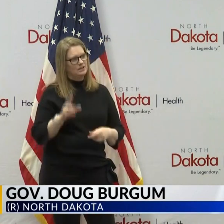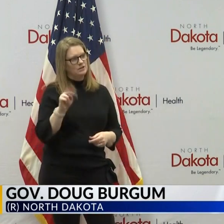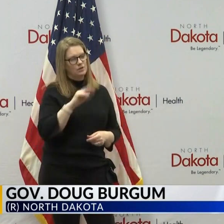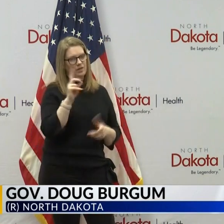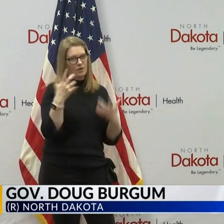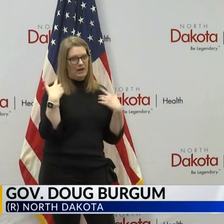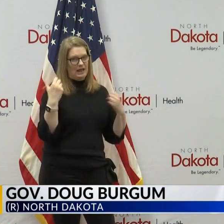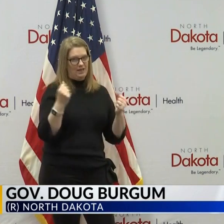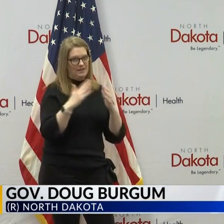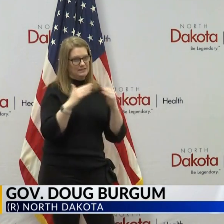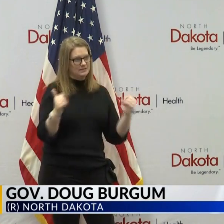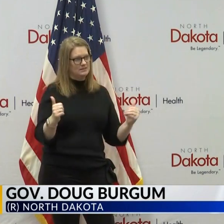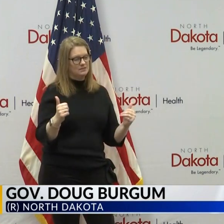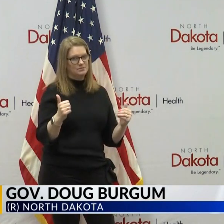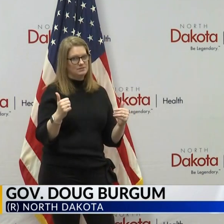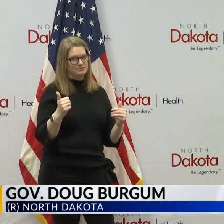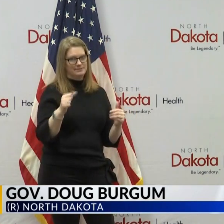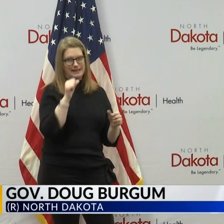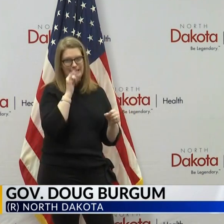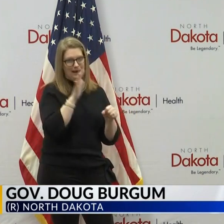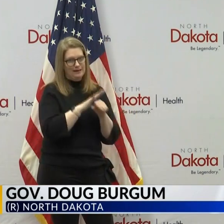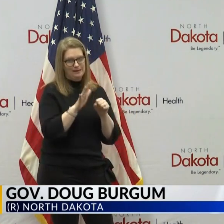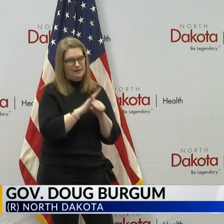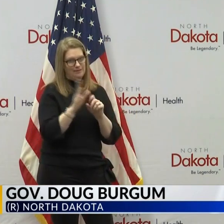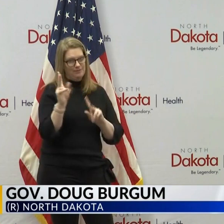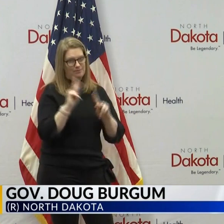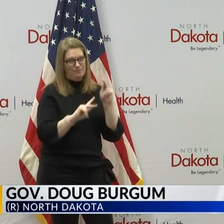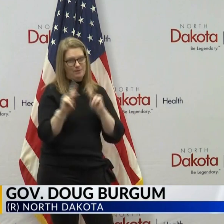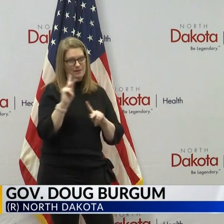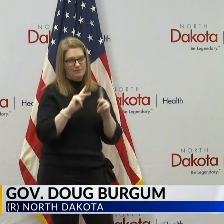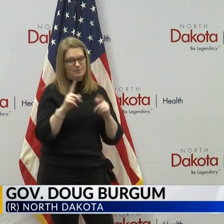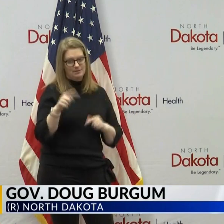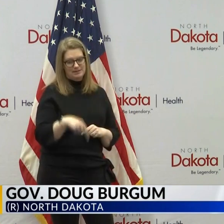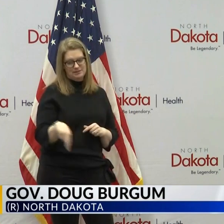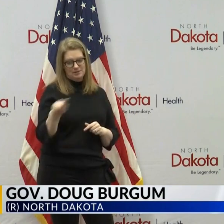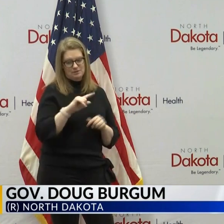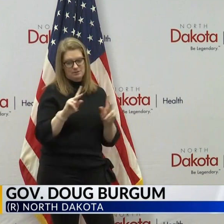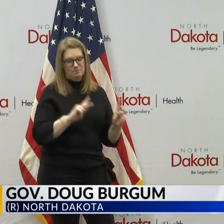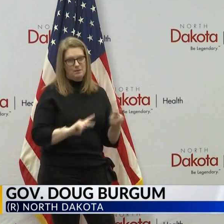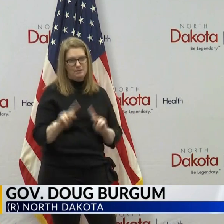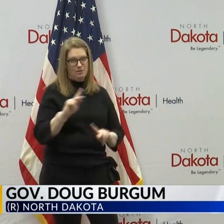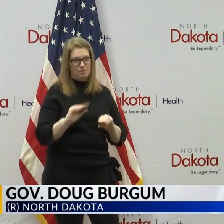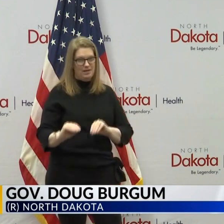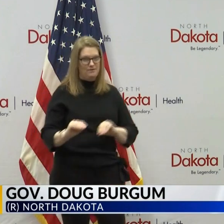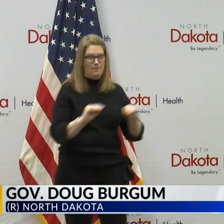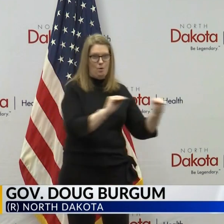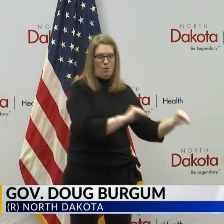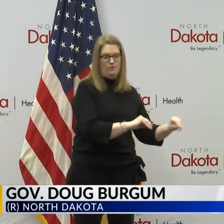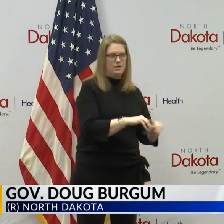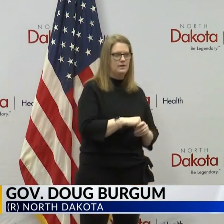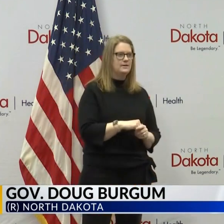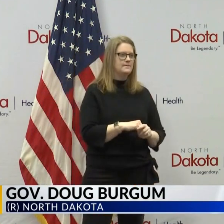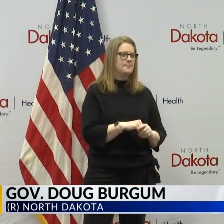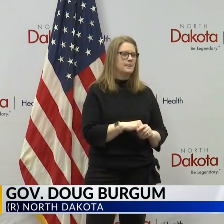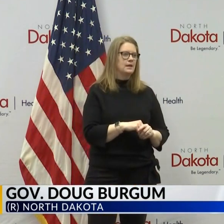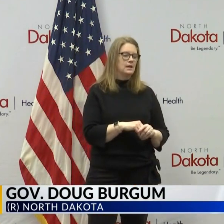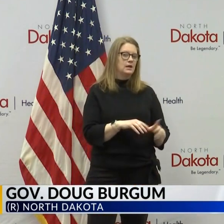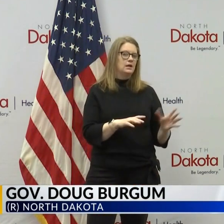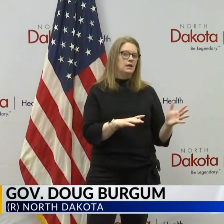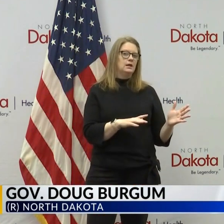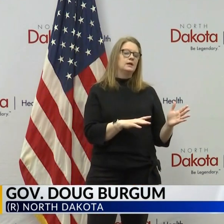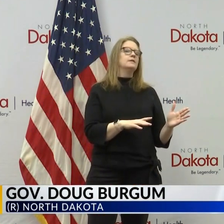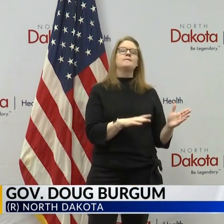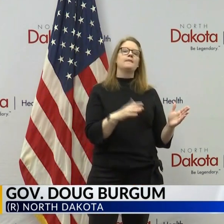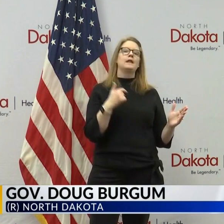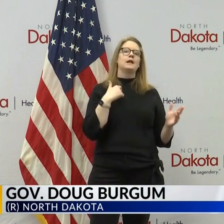health systems might be understaffed because those people moved somewhere else? Well, I would hope that those folks